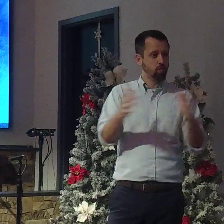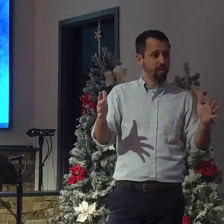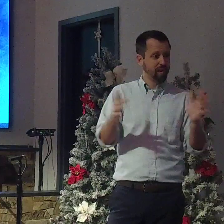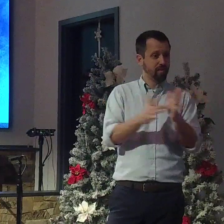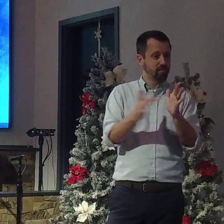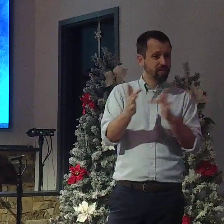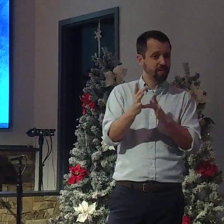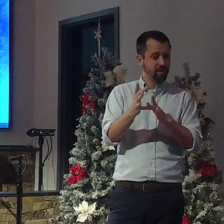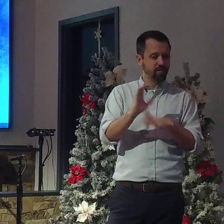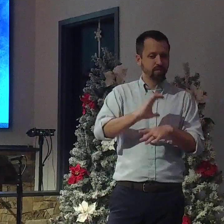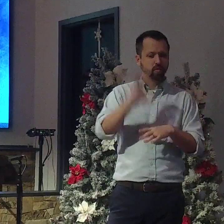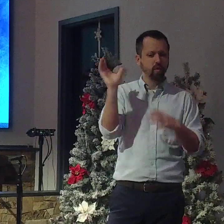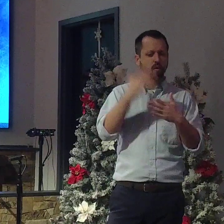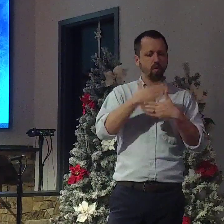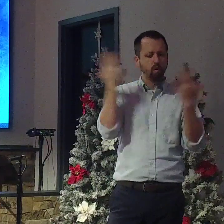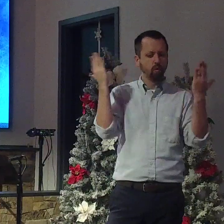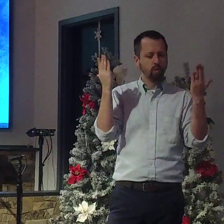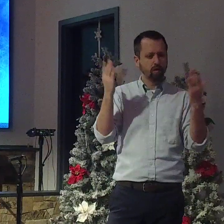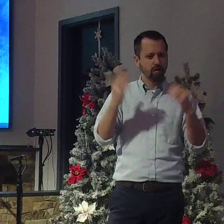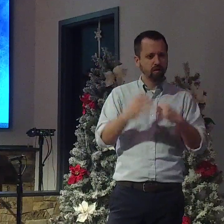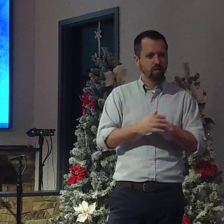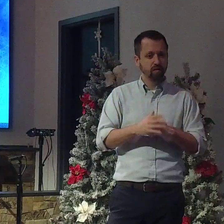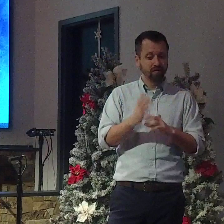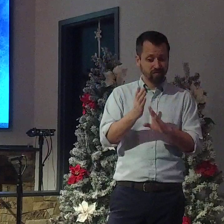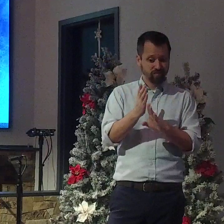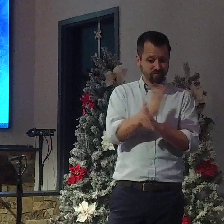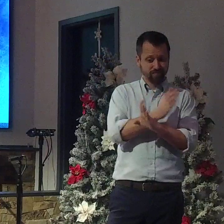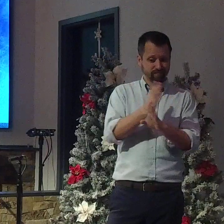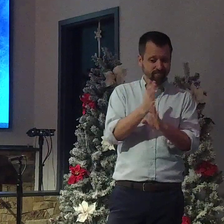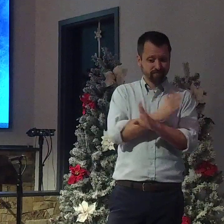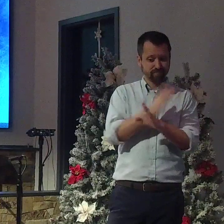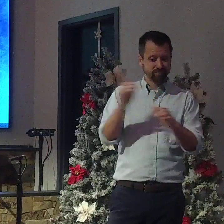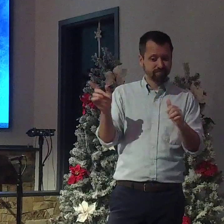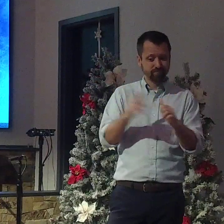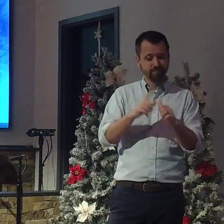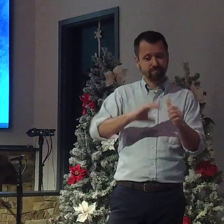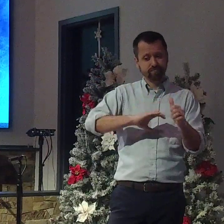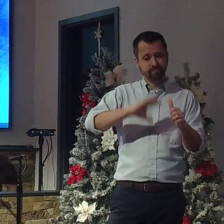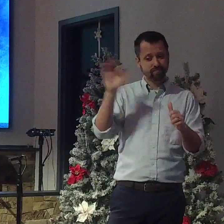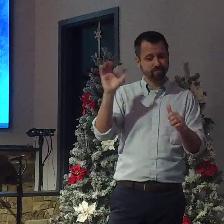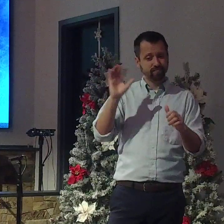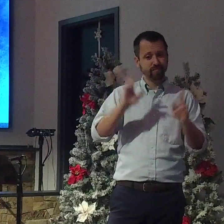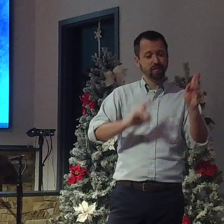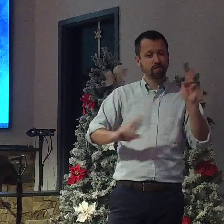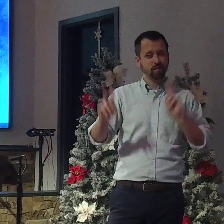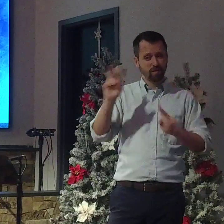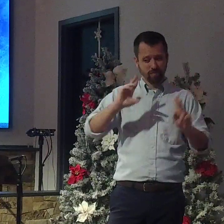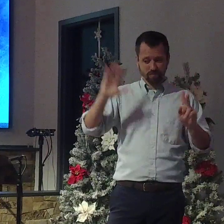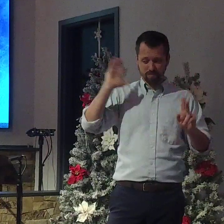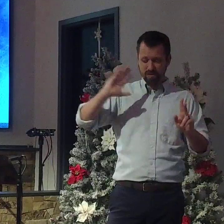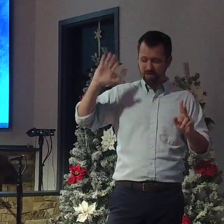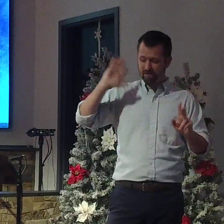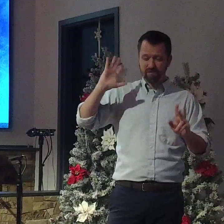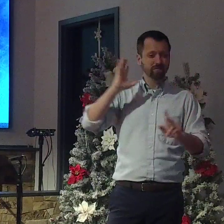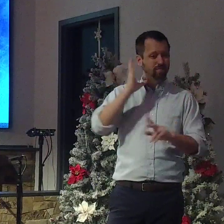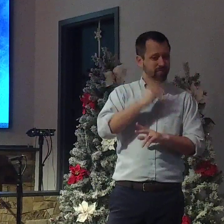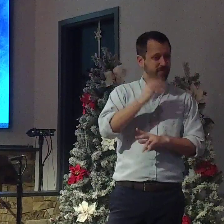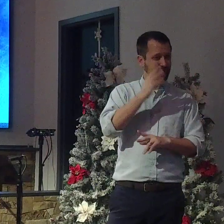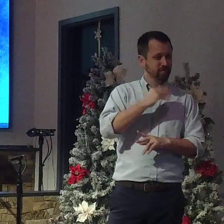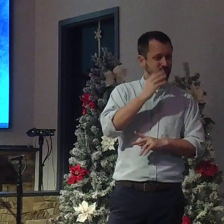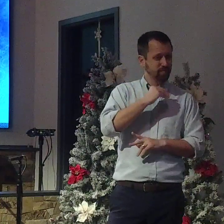do that, to be able to follow along God's word with us today. I love Christmas. Christmas is almost here. Don't you love